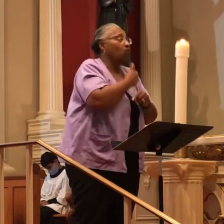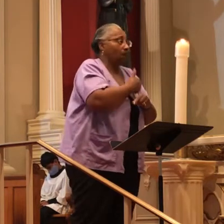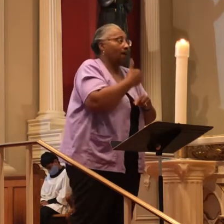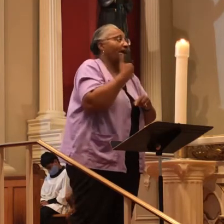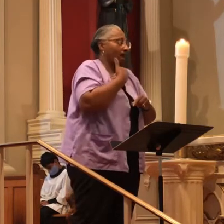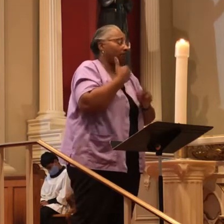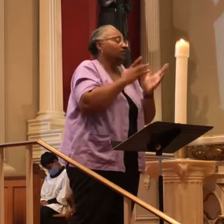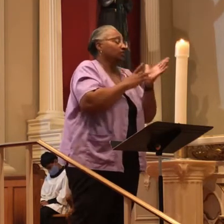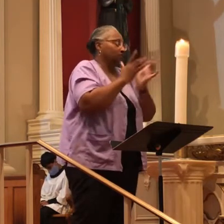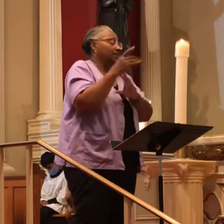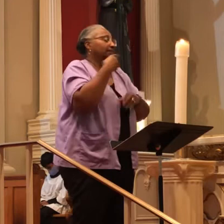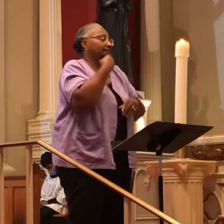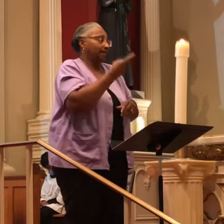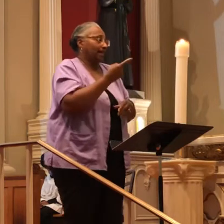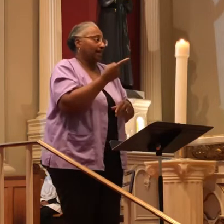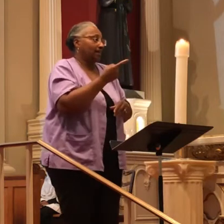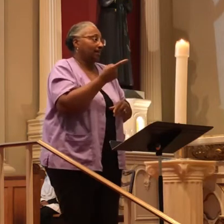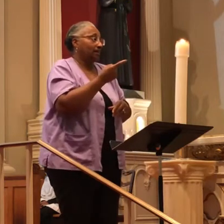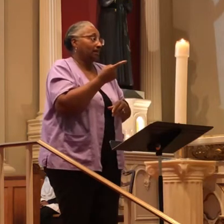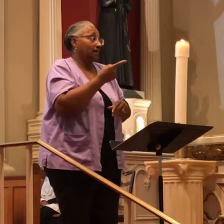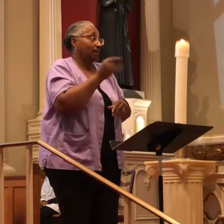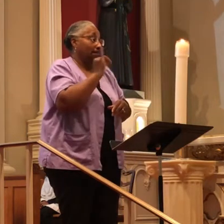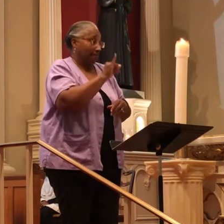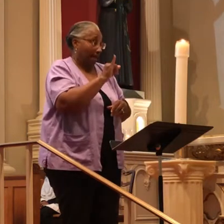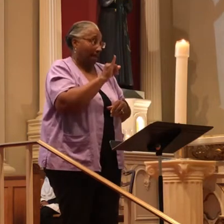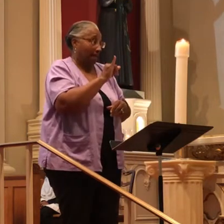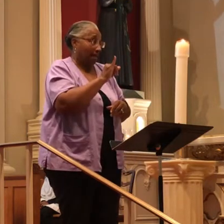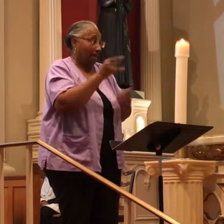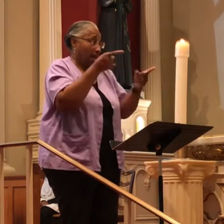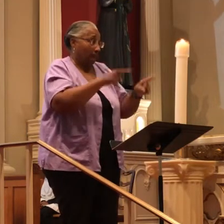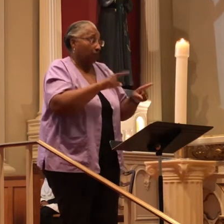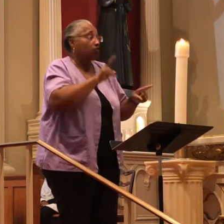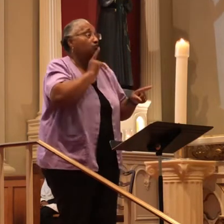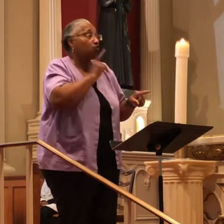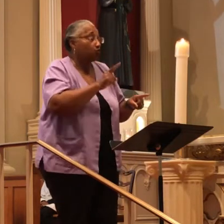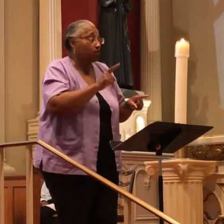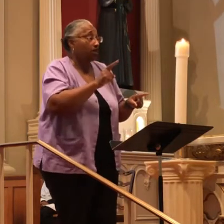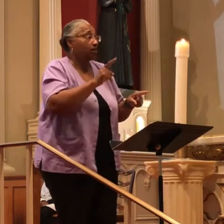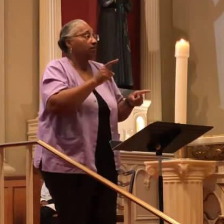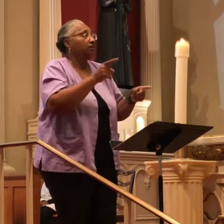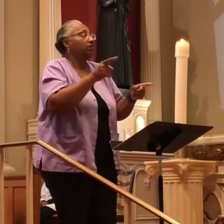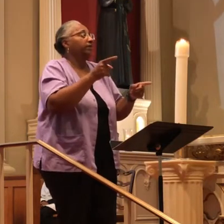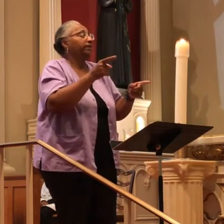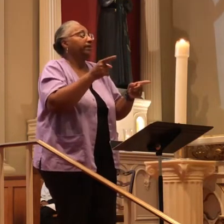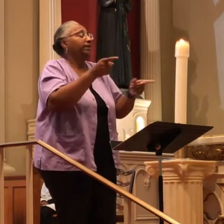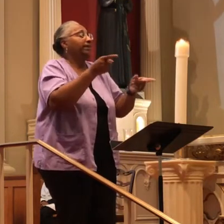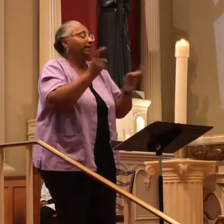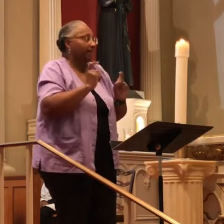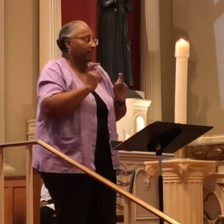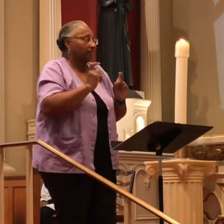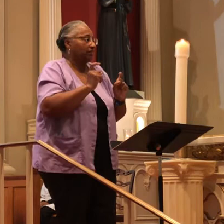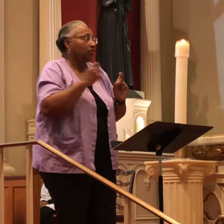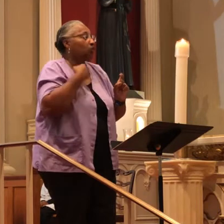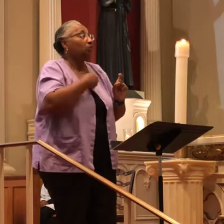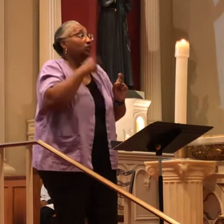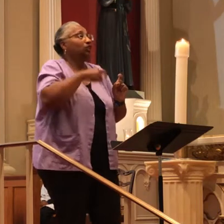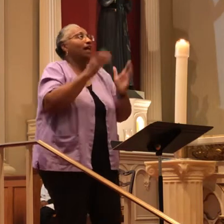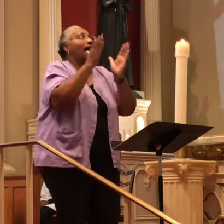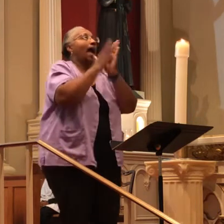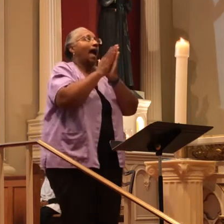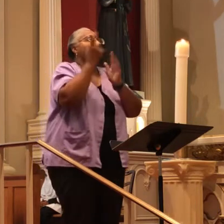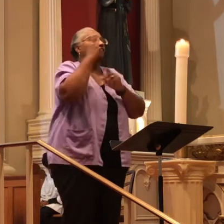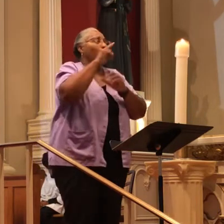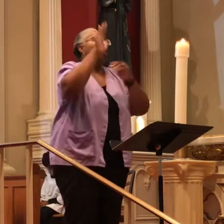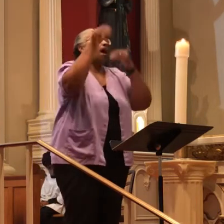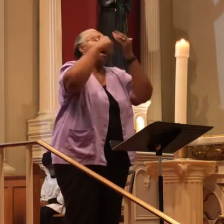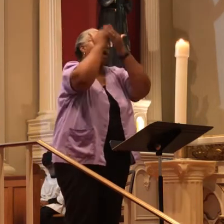saying the real gift is to ask for the kingdom of heaven. That's what we aim for. That's